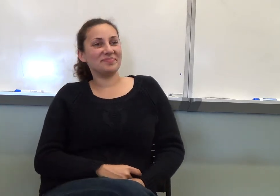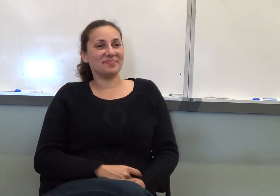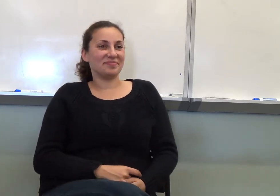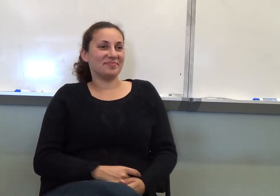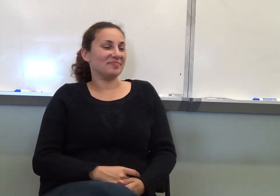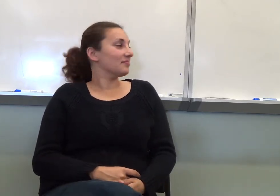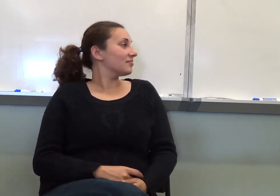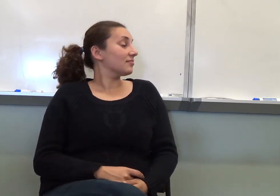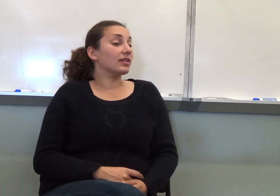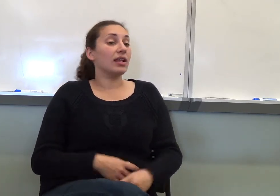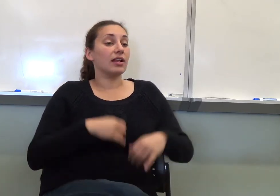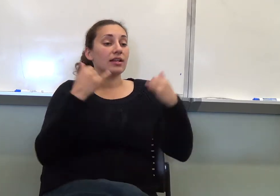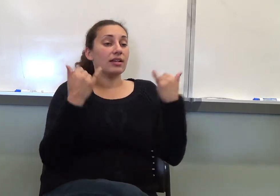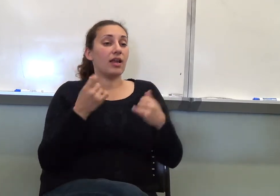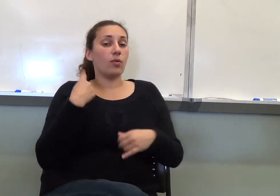Now we've got a distributive law